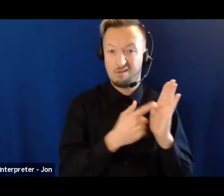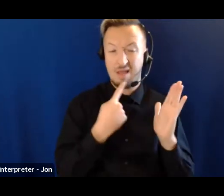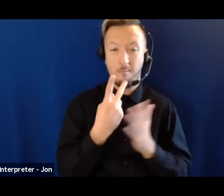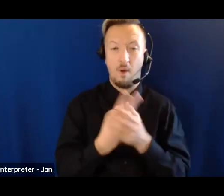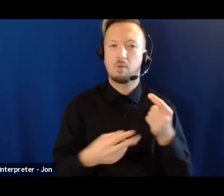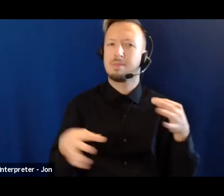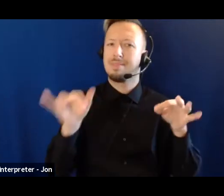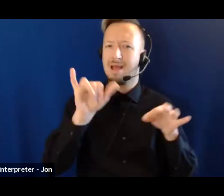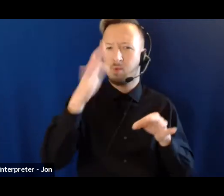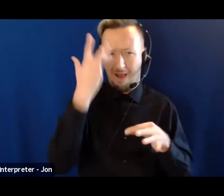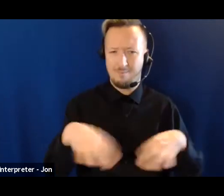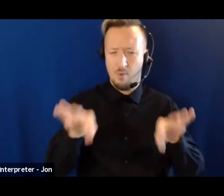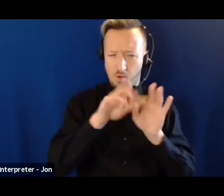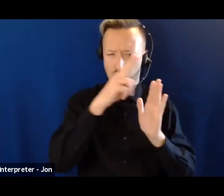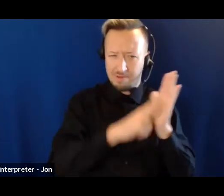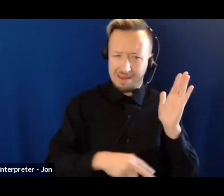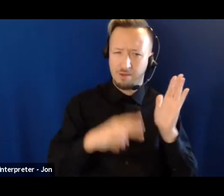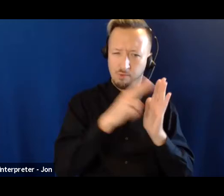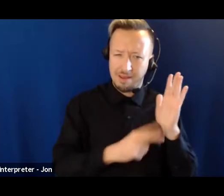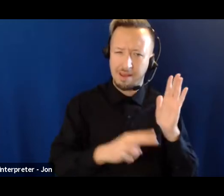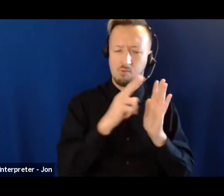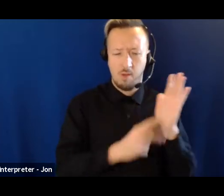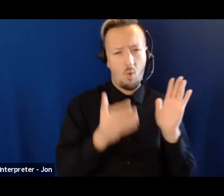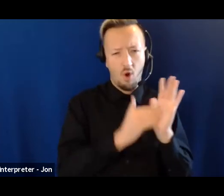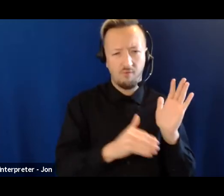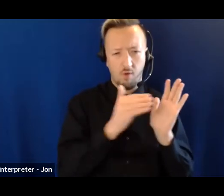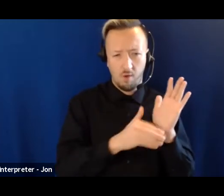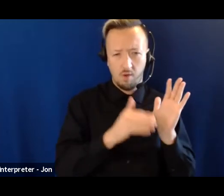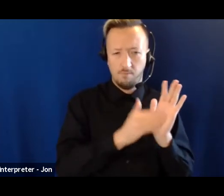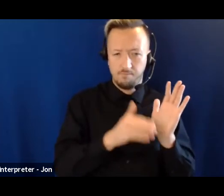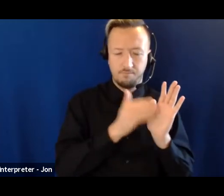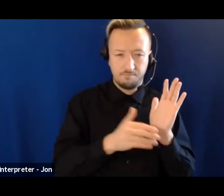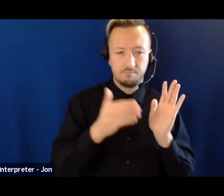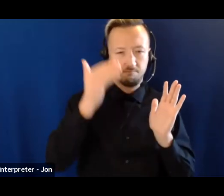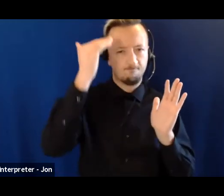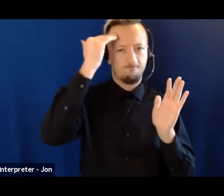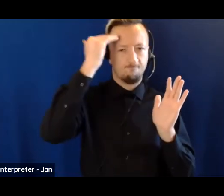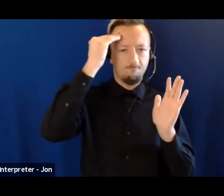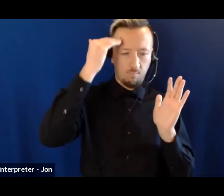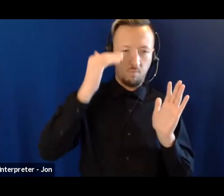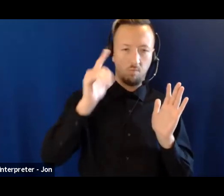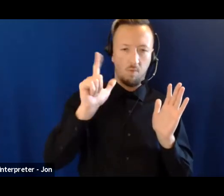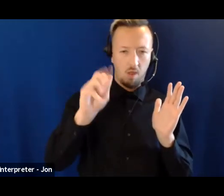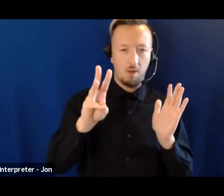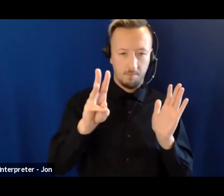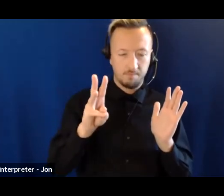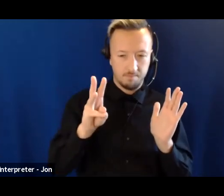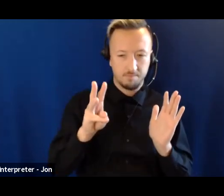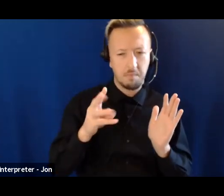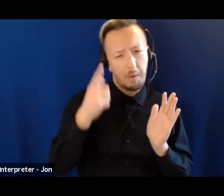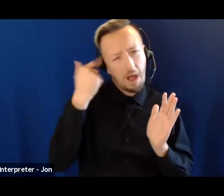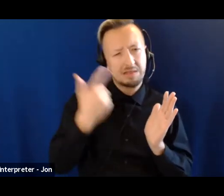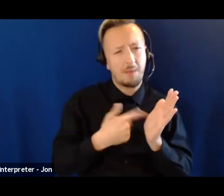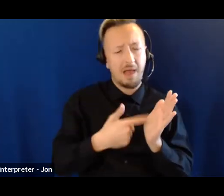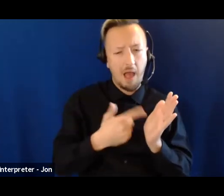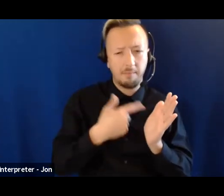good to go back and read through this over and over and do it, just keep yourself updated on it, because you do forget some of